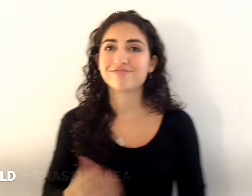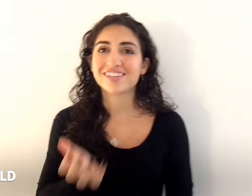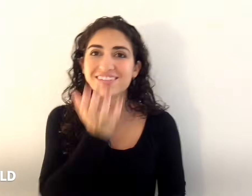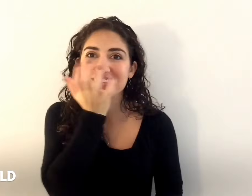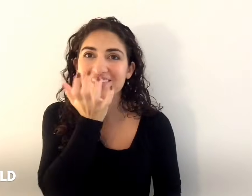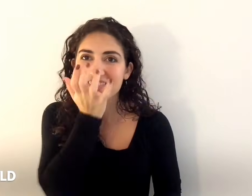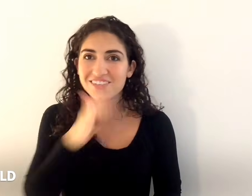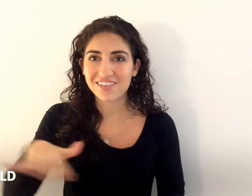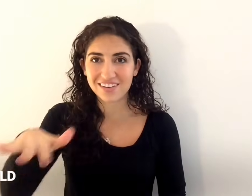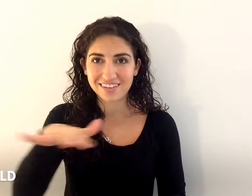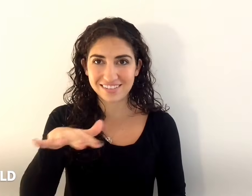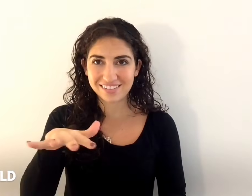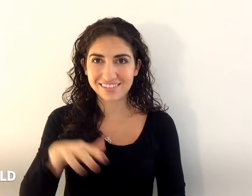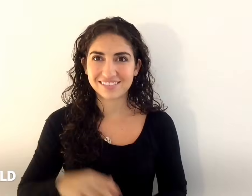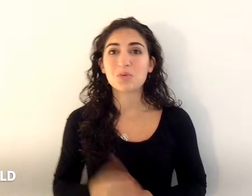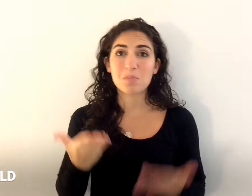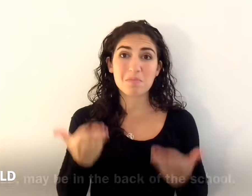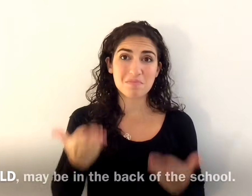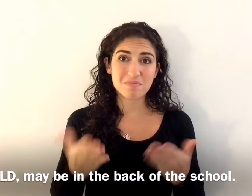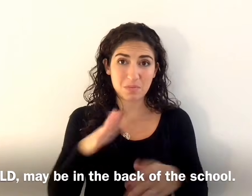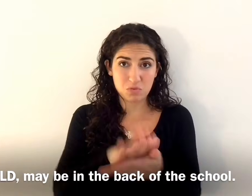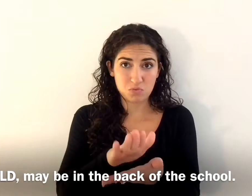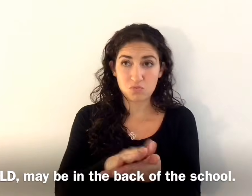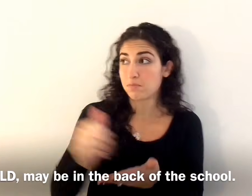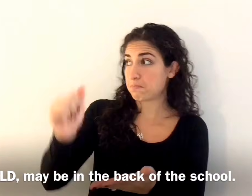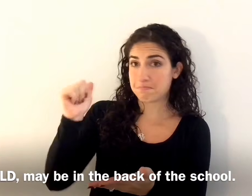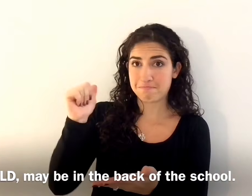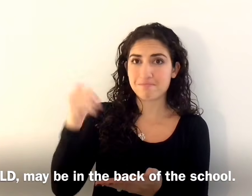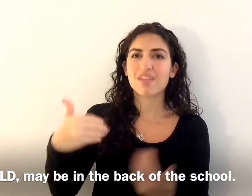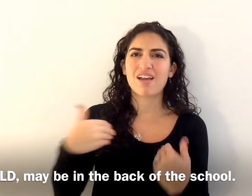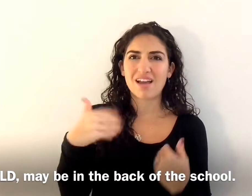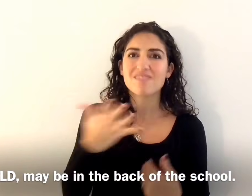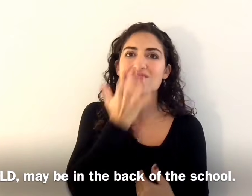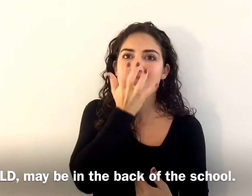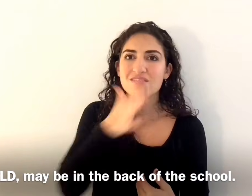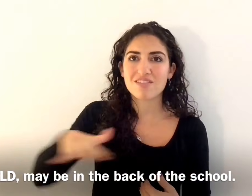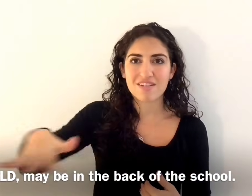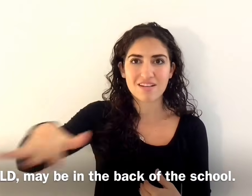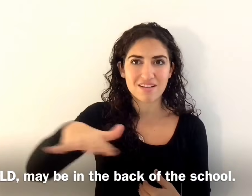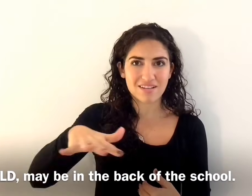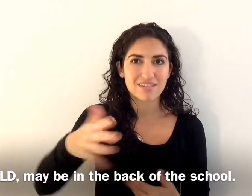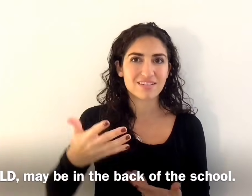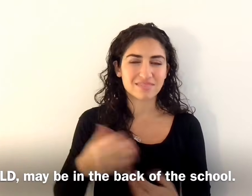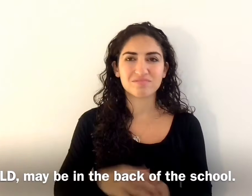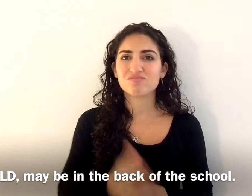field. Field. So maybe the school in back has a field.